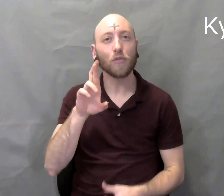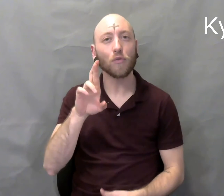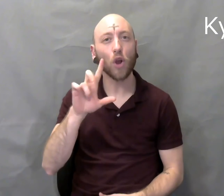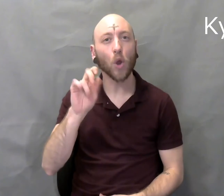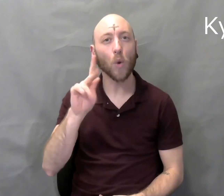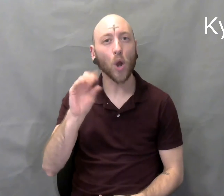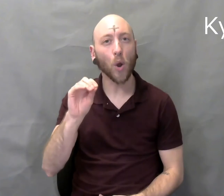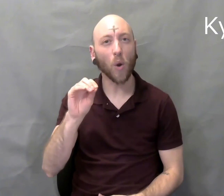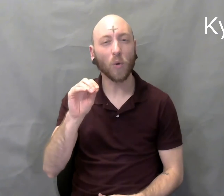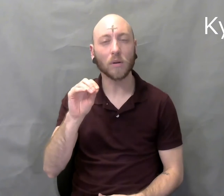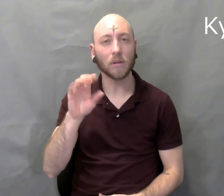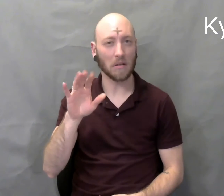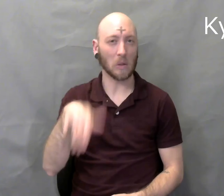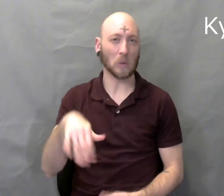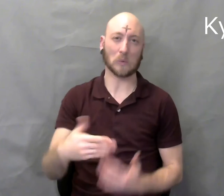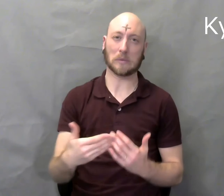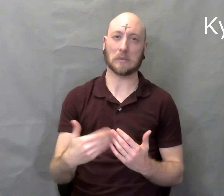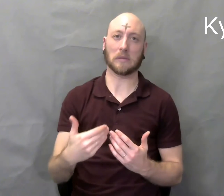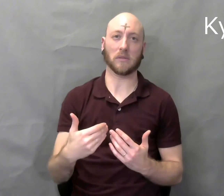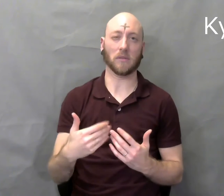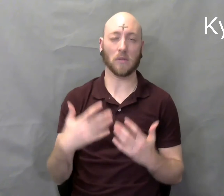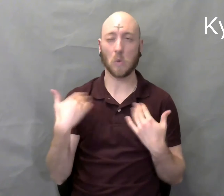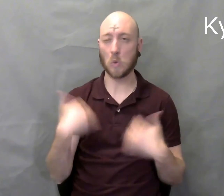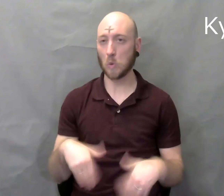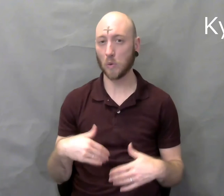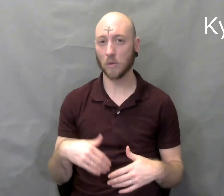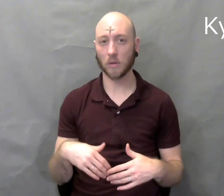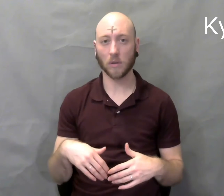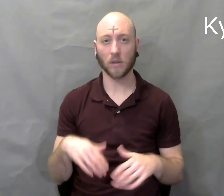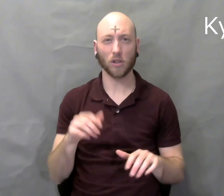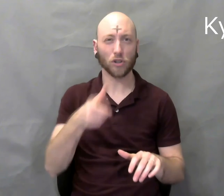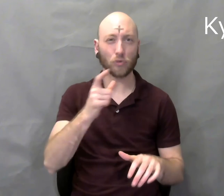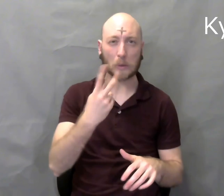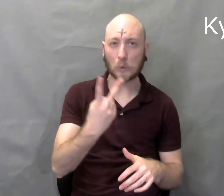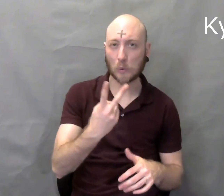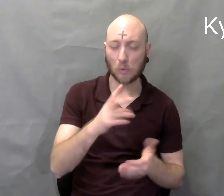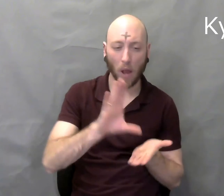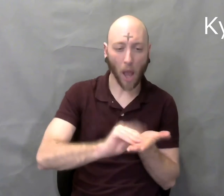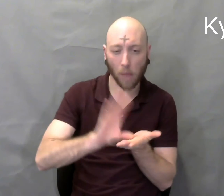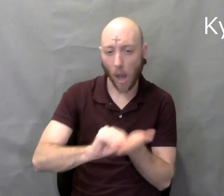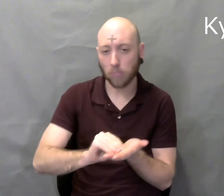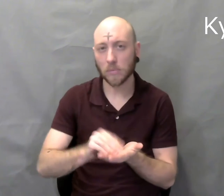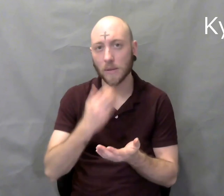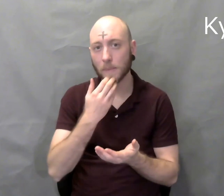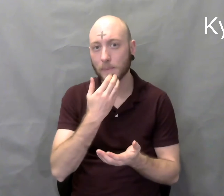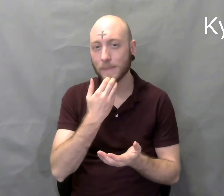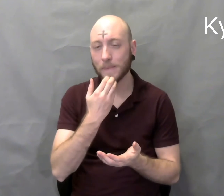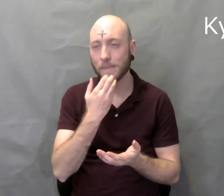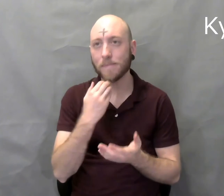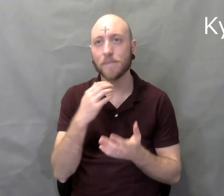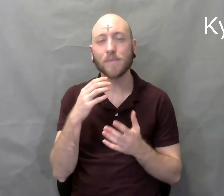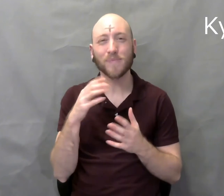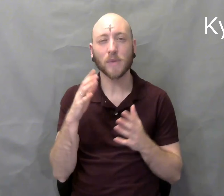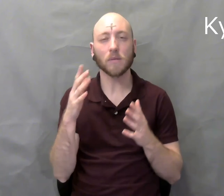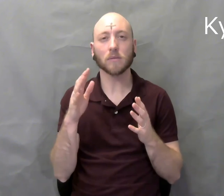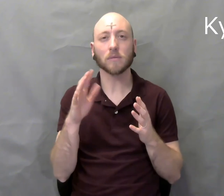it was like way, way more intense. You could have like two Four Lokos, and that was making sense. And then, it